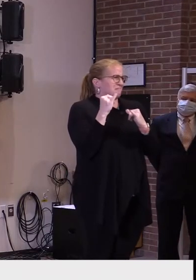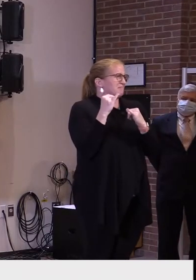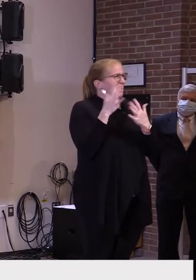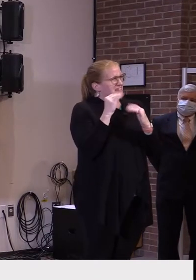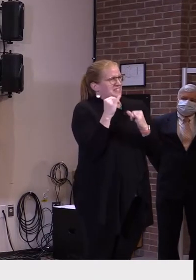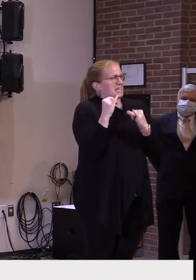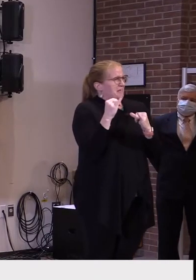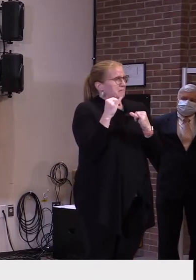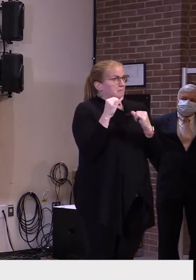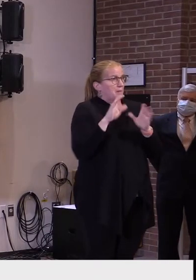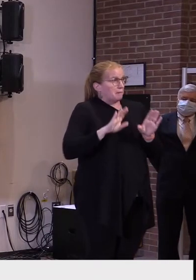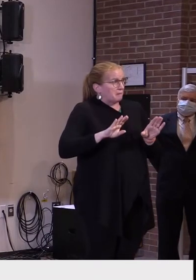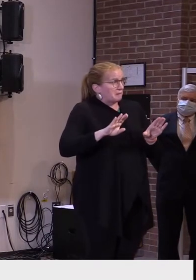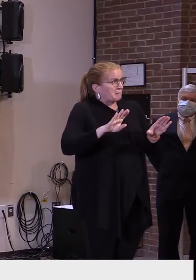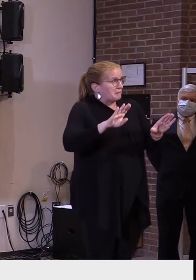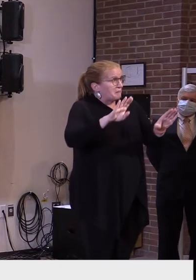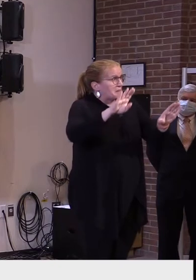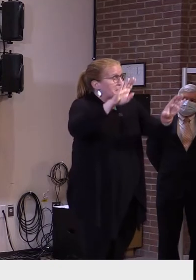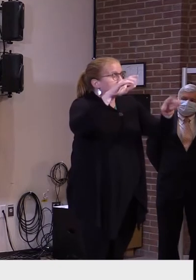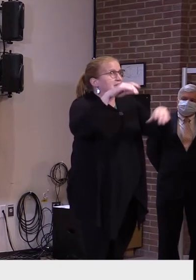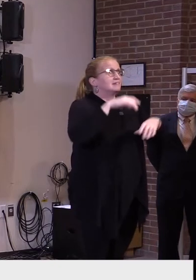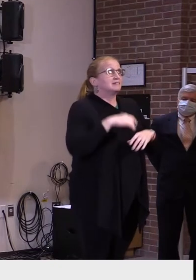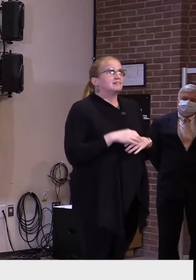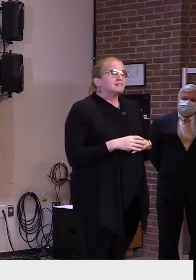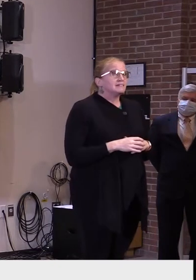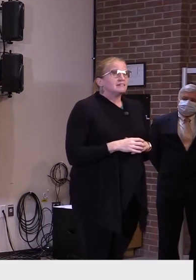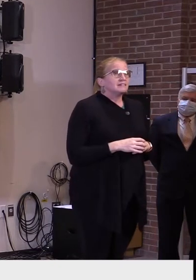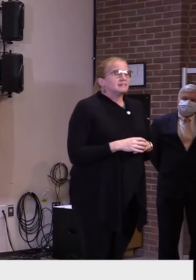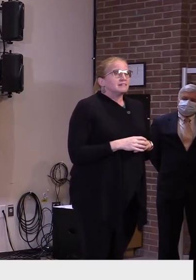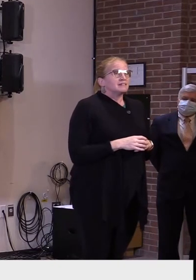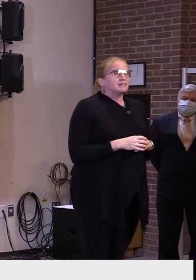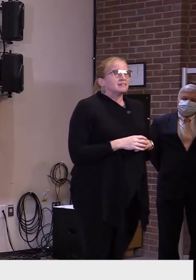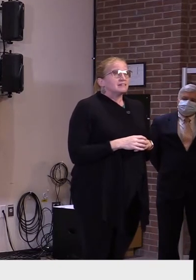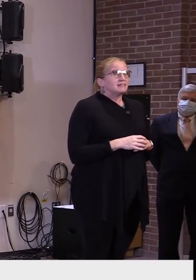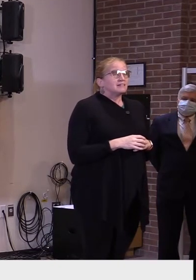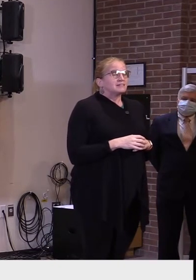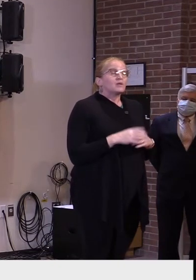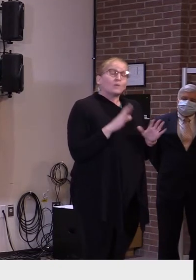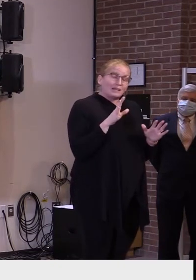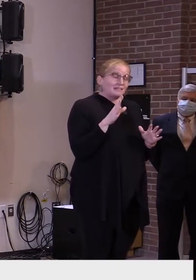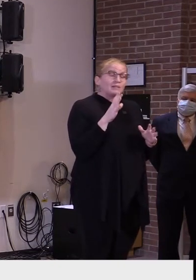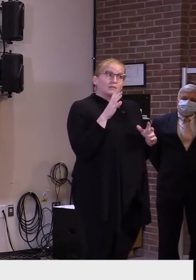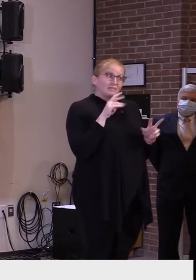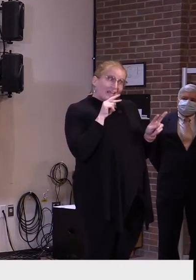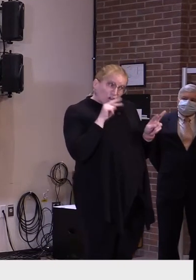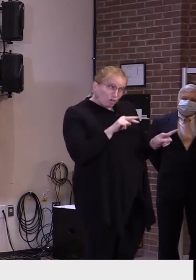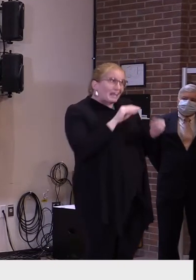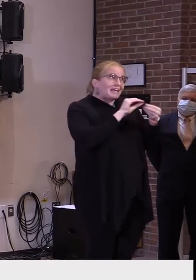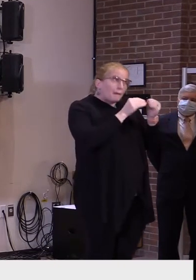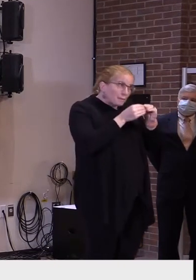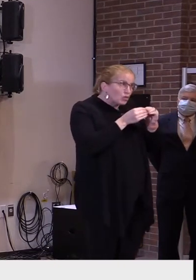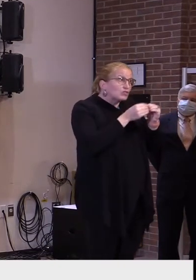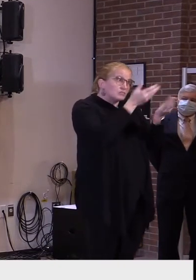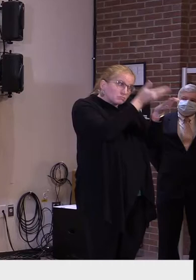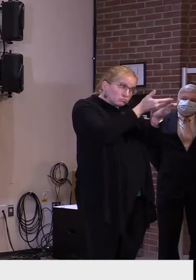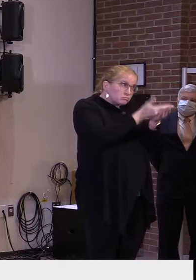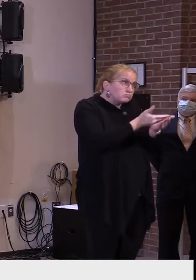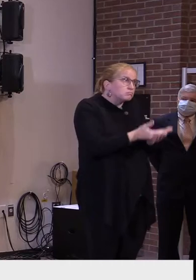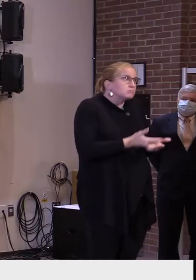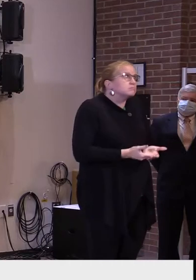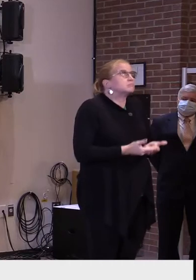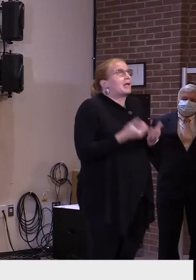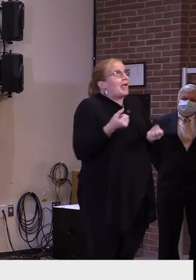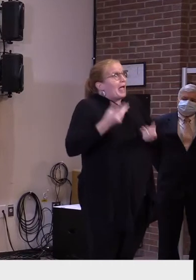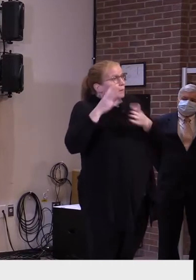in, and when they look at again, the data and the number of cases